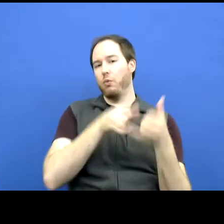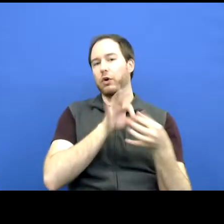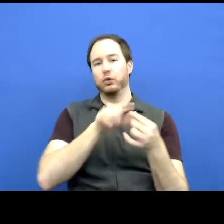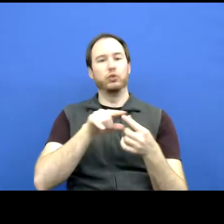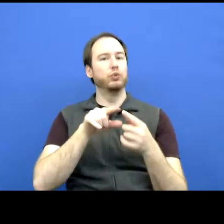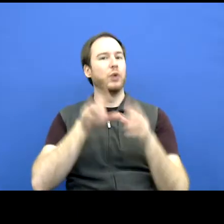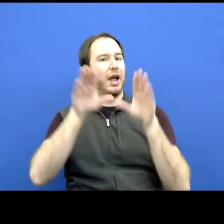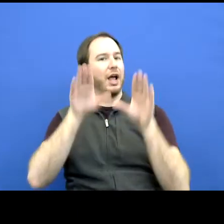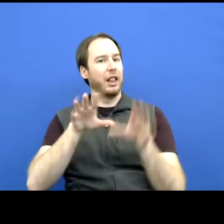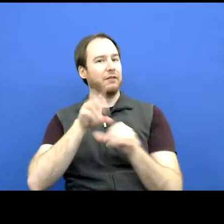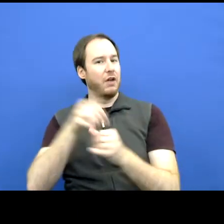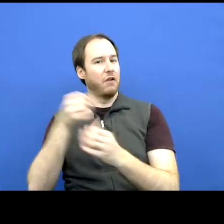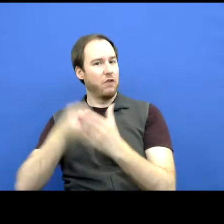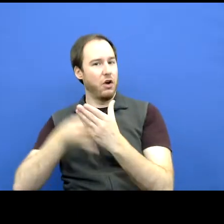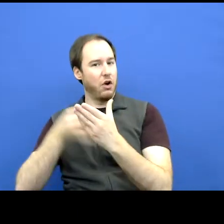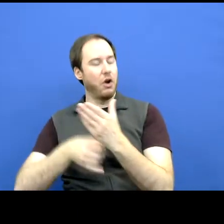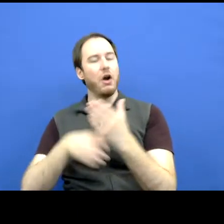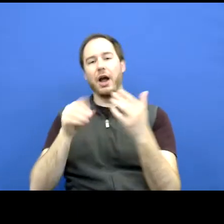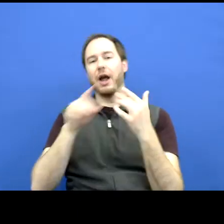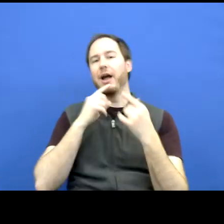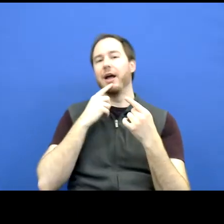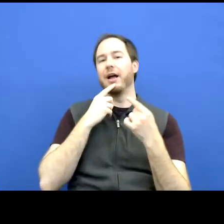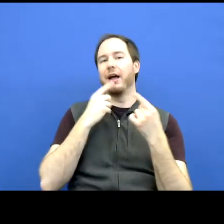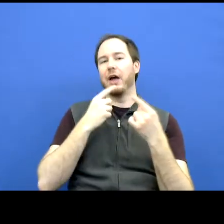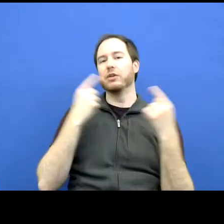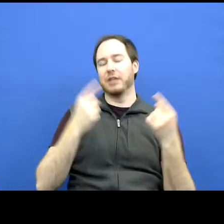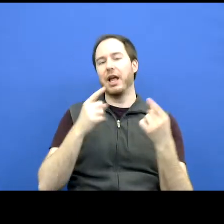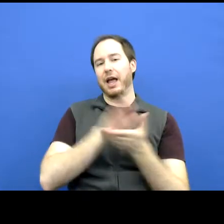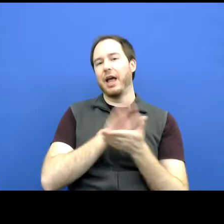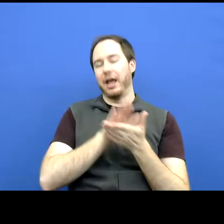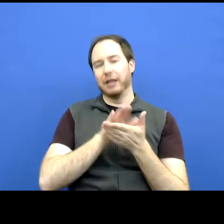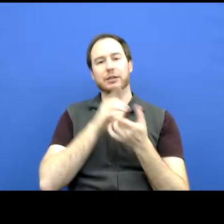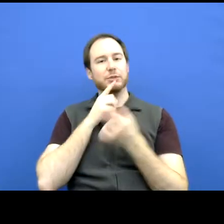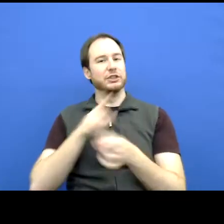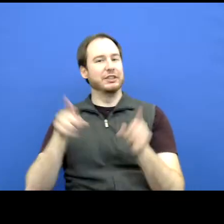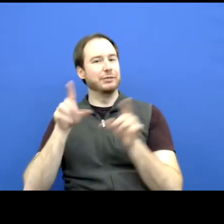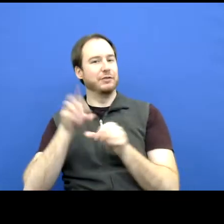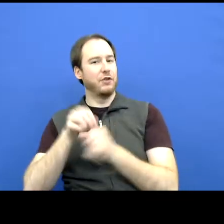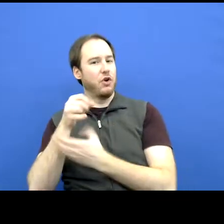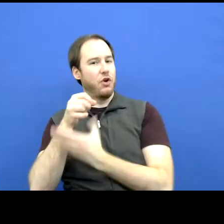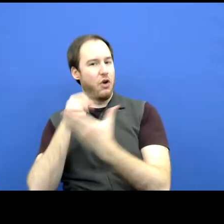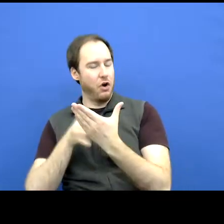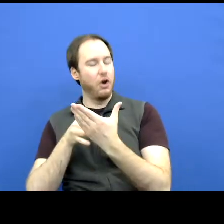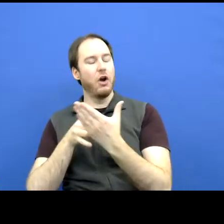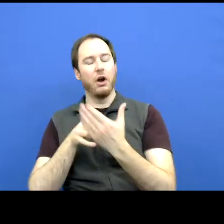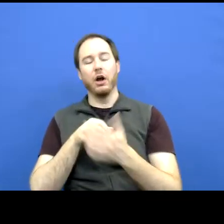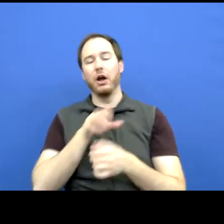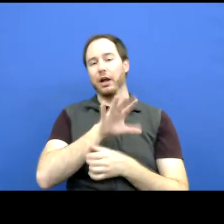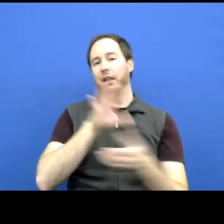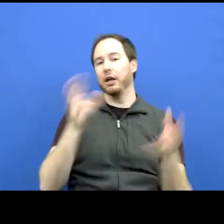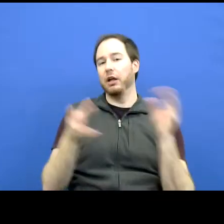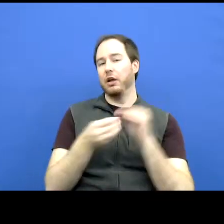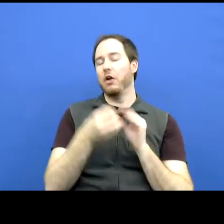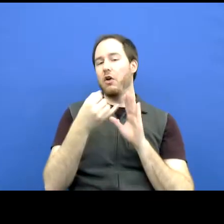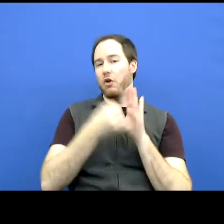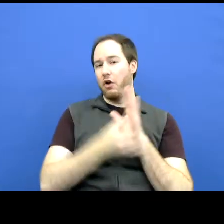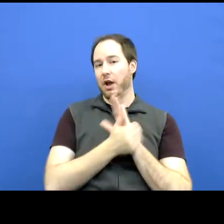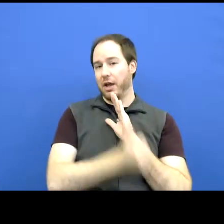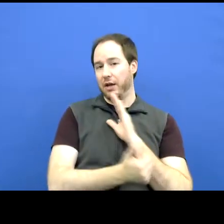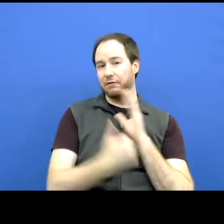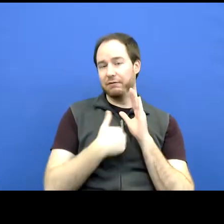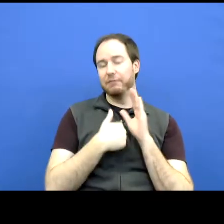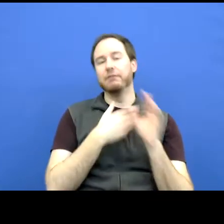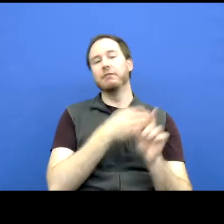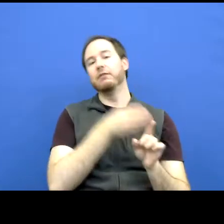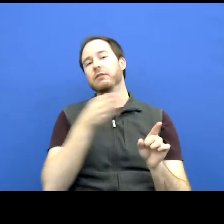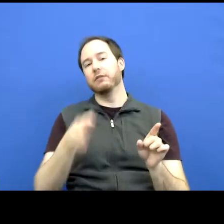Art, and the Outstanding Academic Achievement in Art Award. In addition to his artistic talents, Benjamin